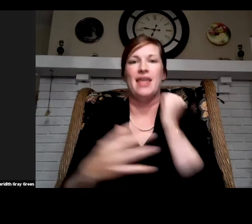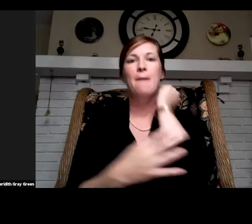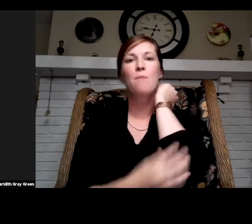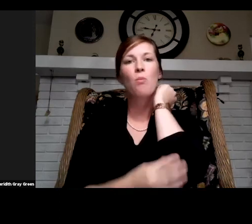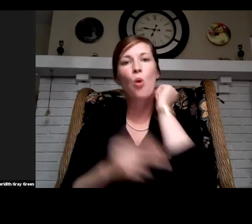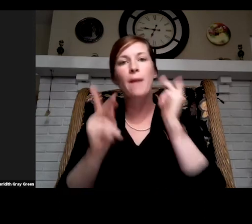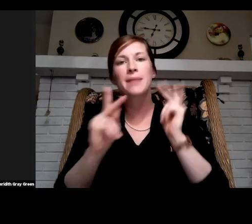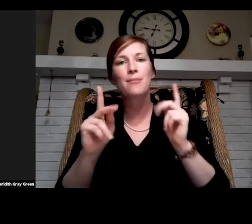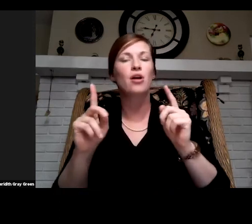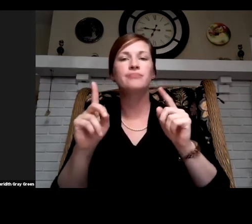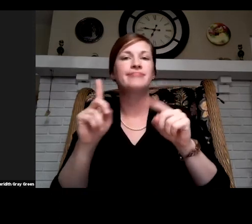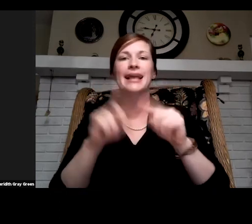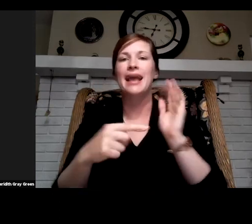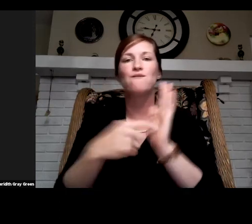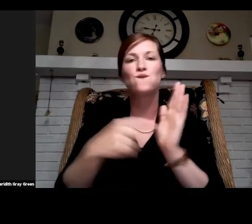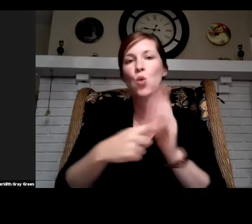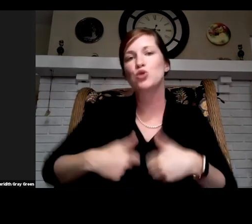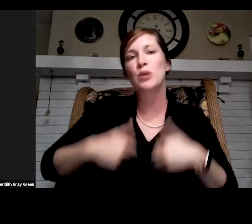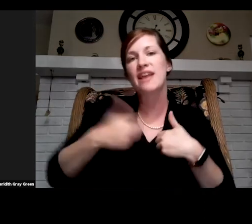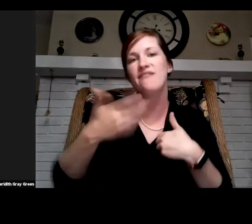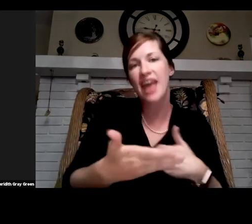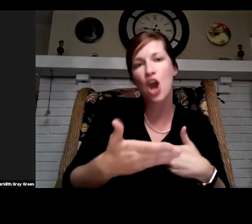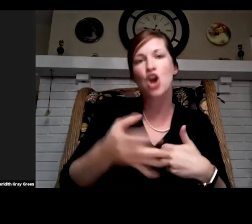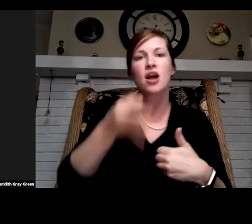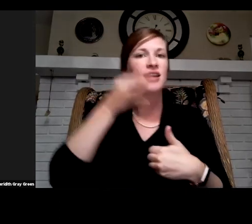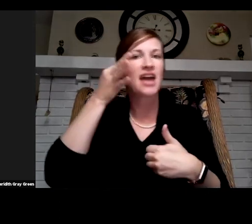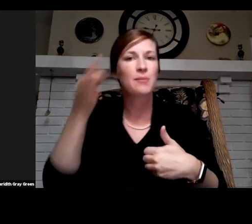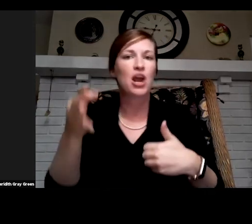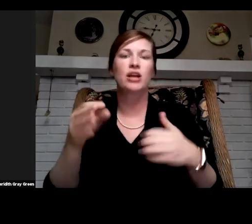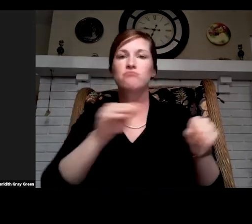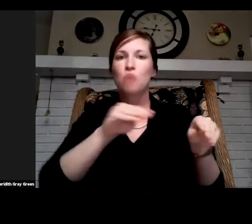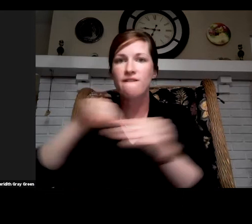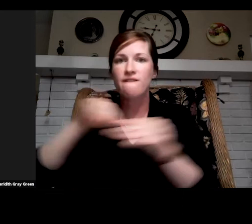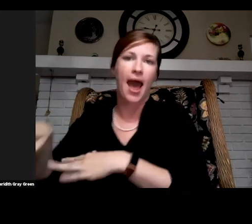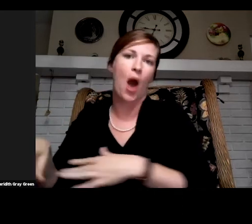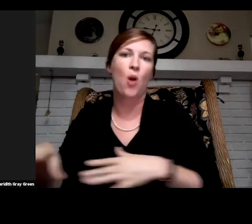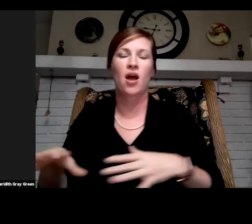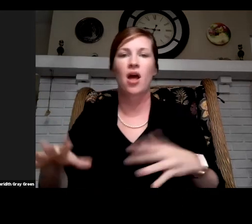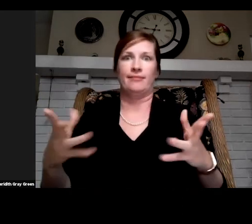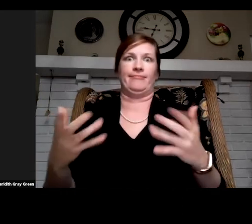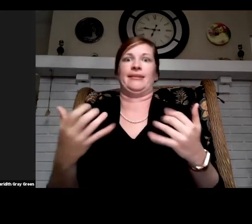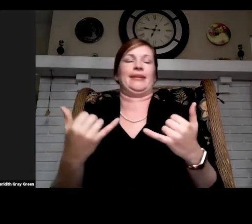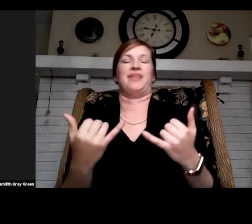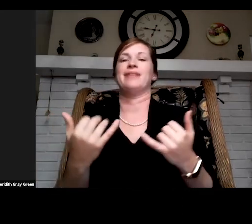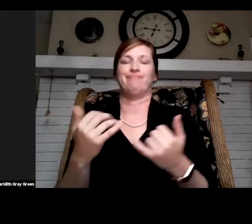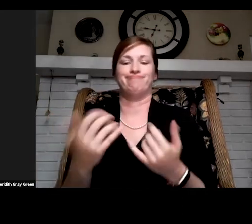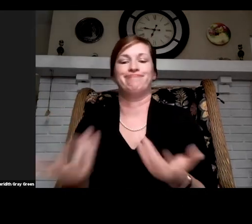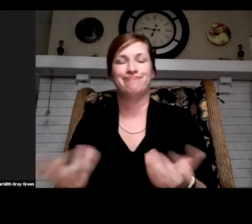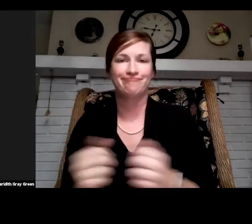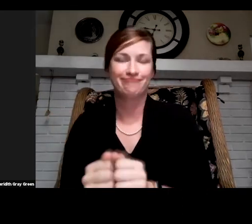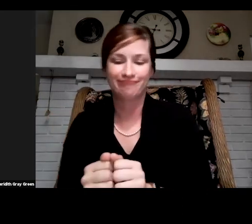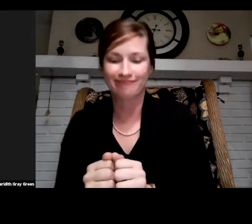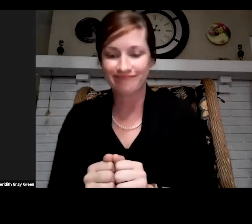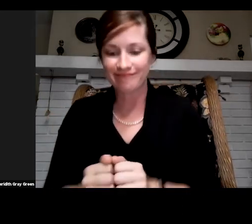And they took advantage of the poor people that couldn't afford to live there. And the American Indians had to move.